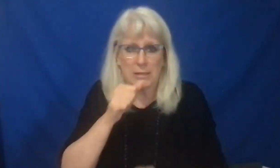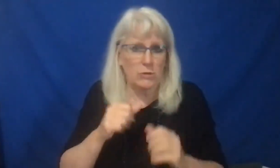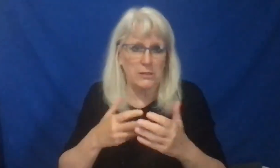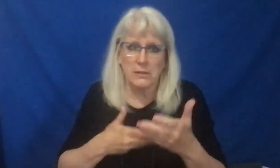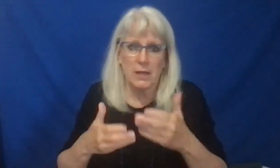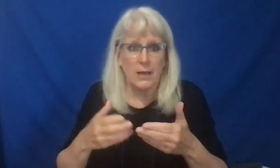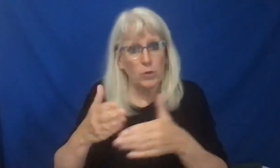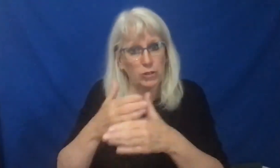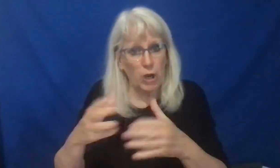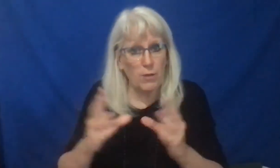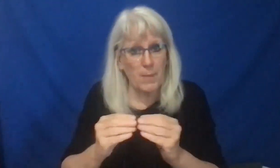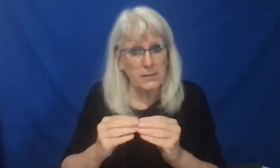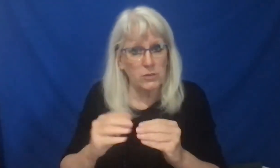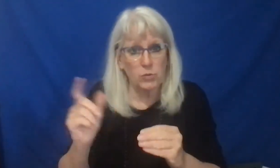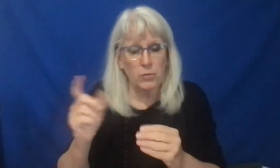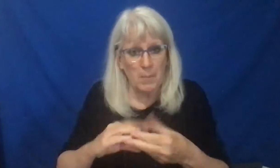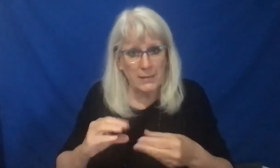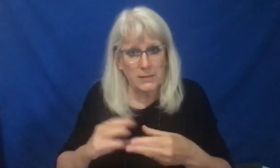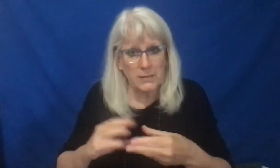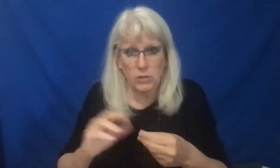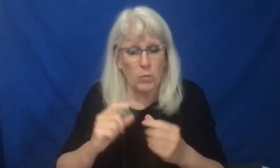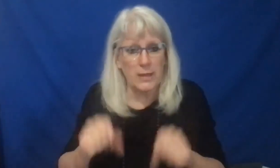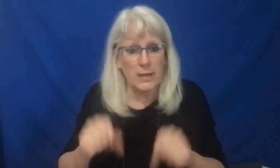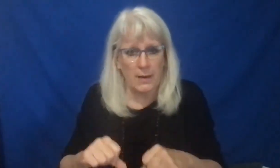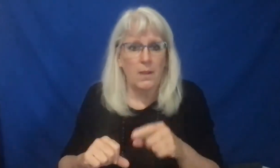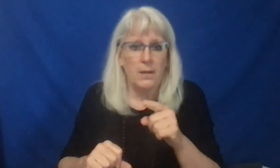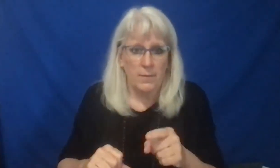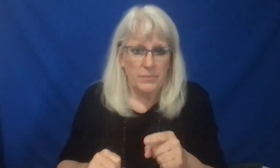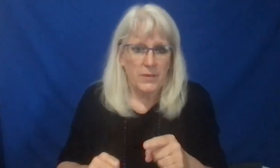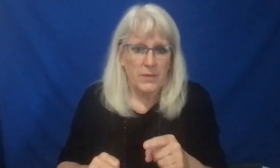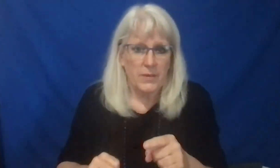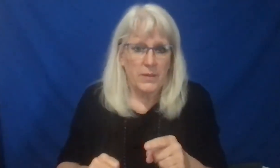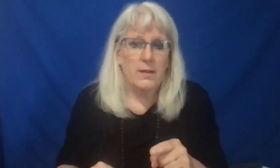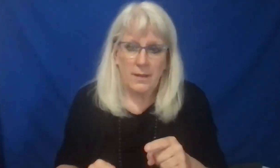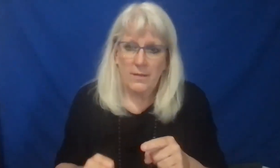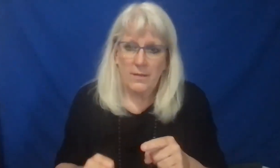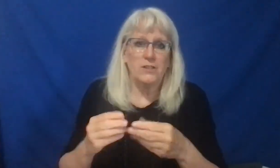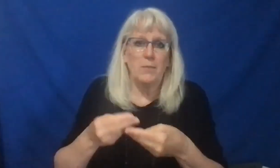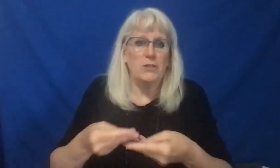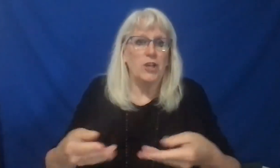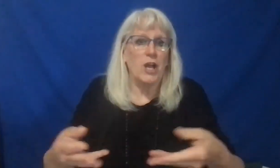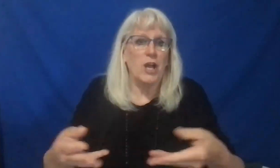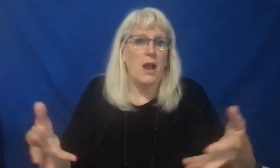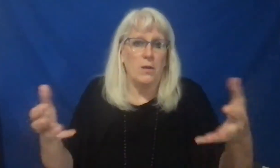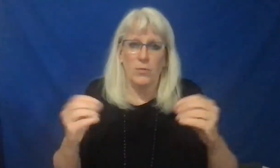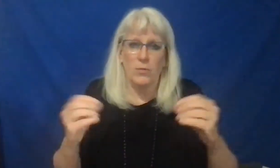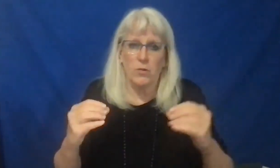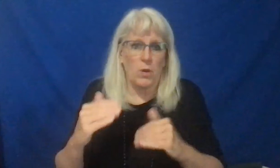can." This tradition protects the message of AA so it can be limitlessly carried to the still suffering alcoholic while not overshadowed by